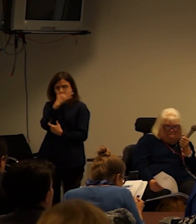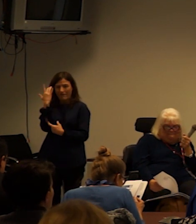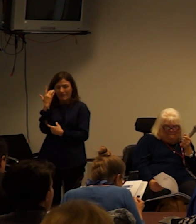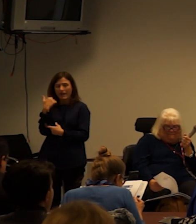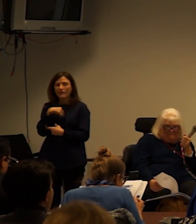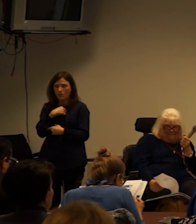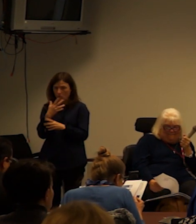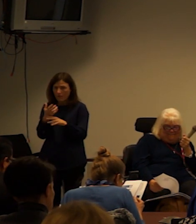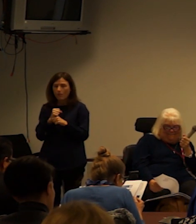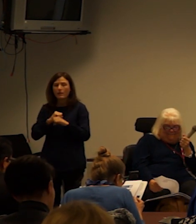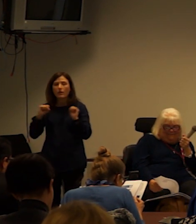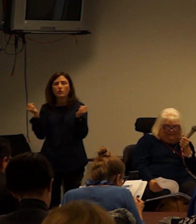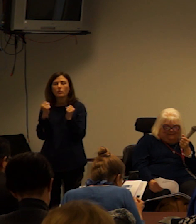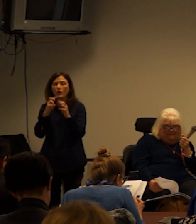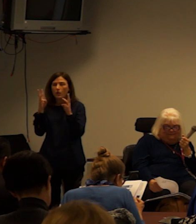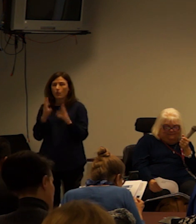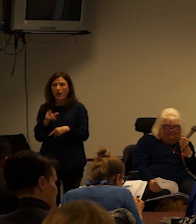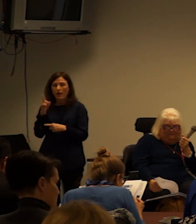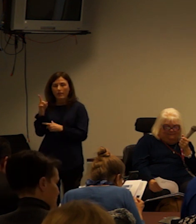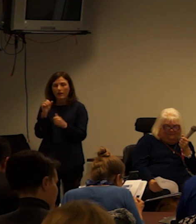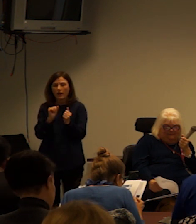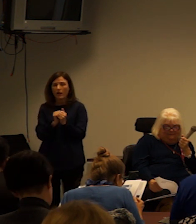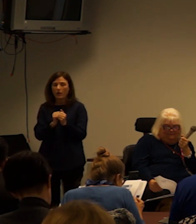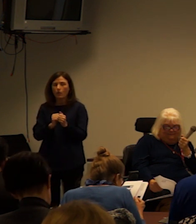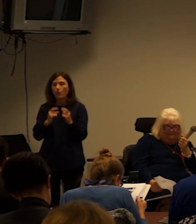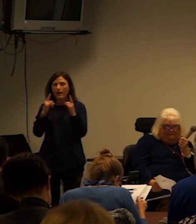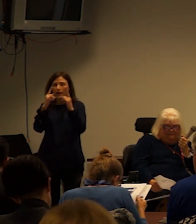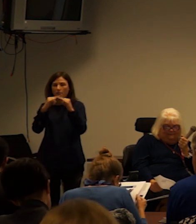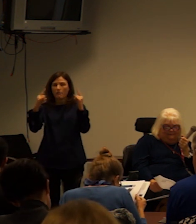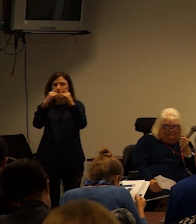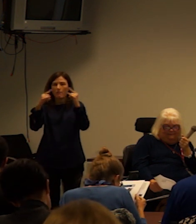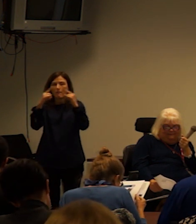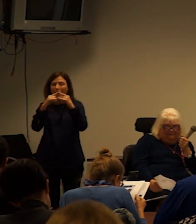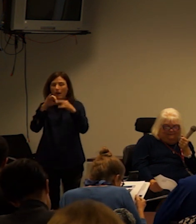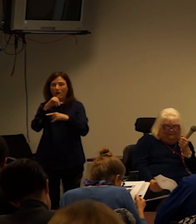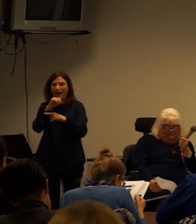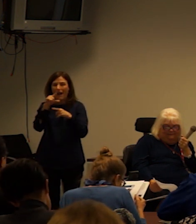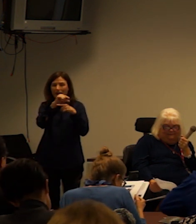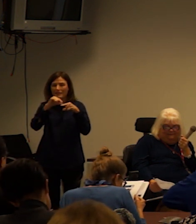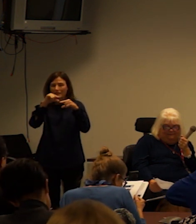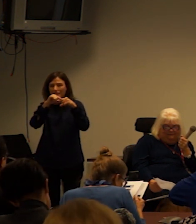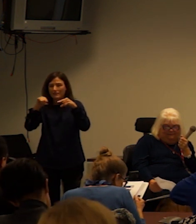And then that picture is winter weather with power lines iced over and down on the ground.